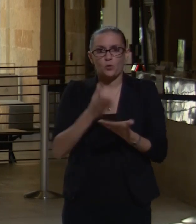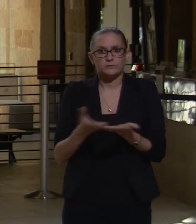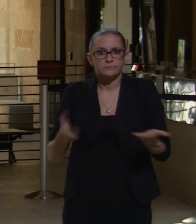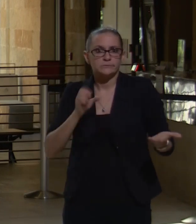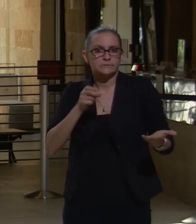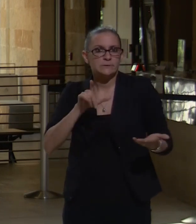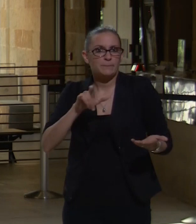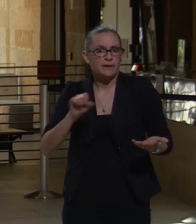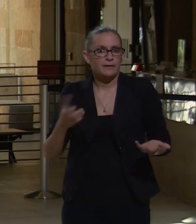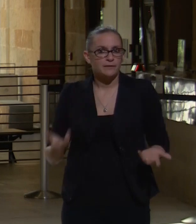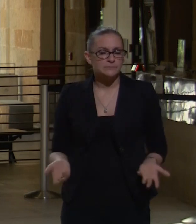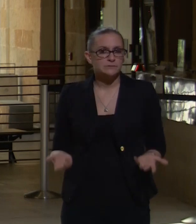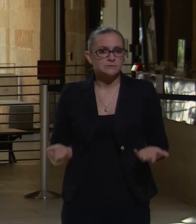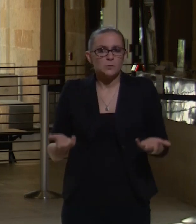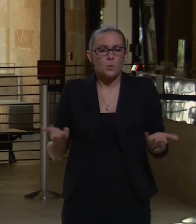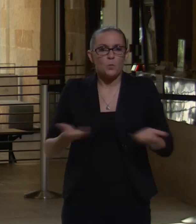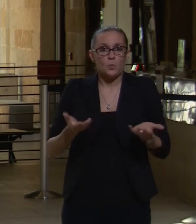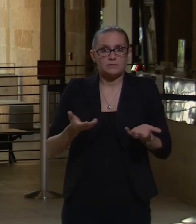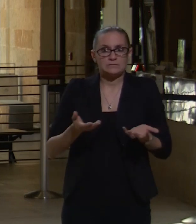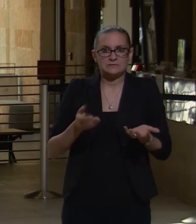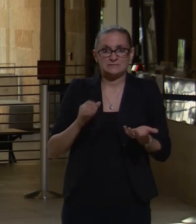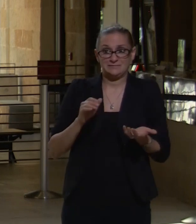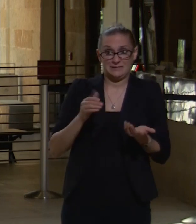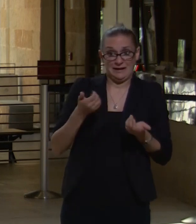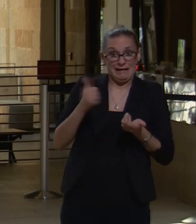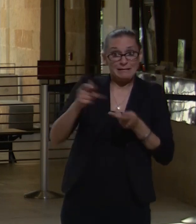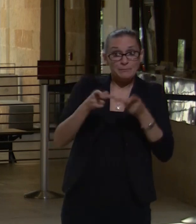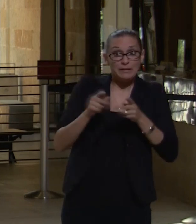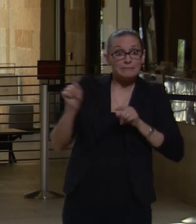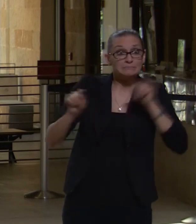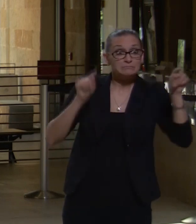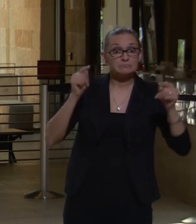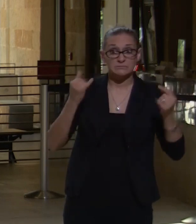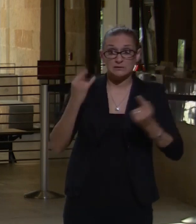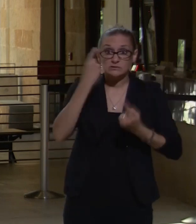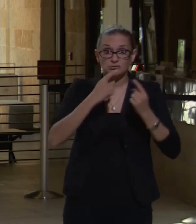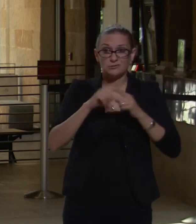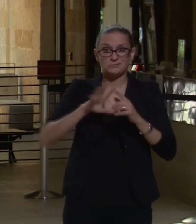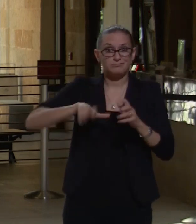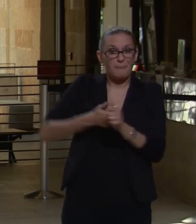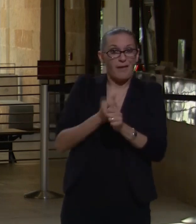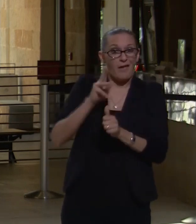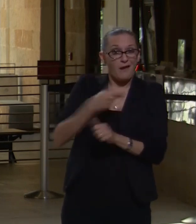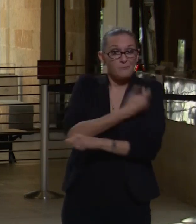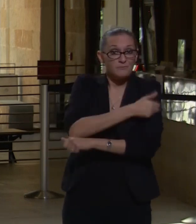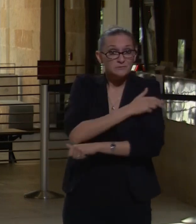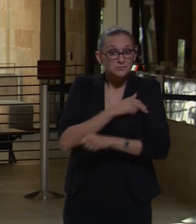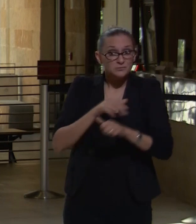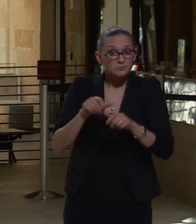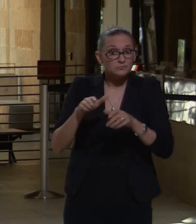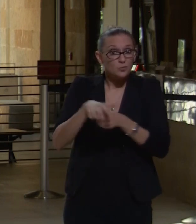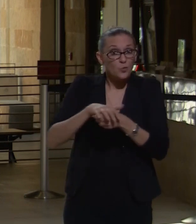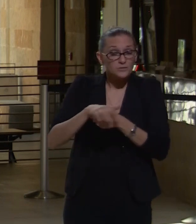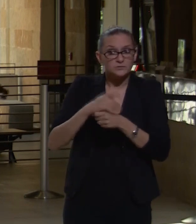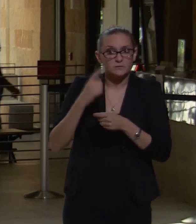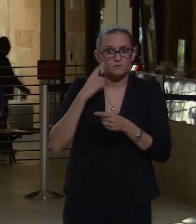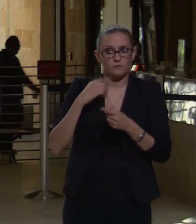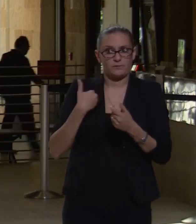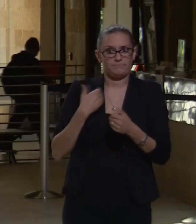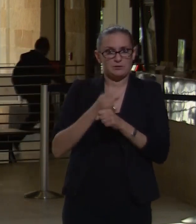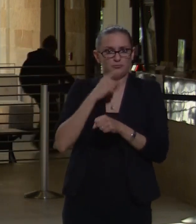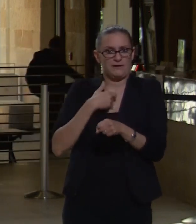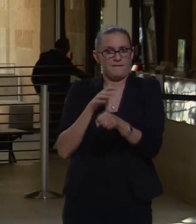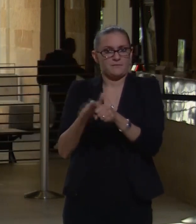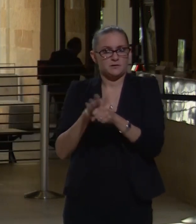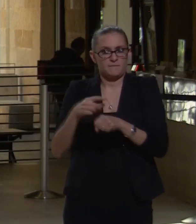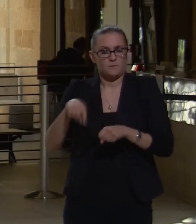supplies? What, if any, places are being considered to serve as backup locations for accommodating those